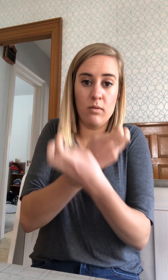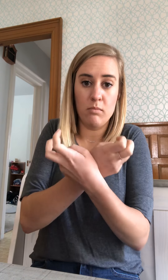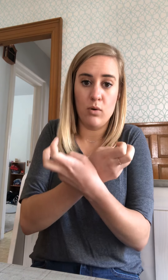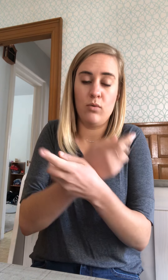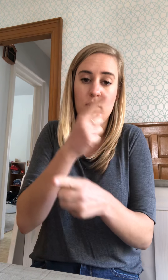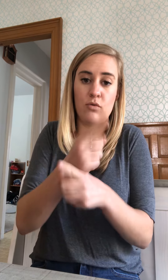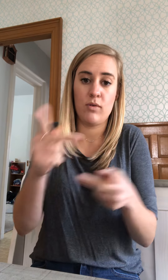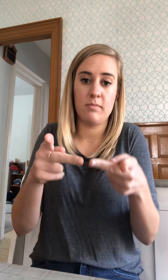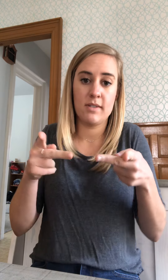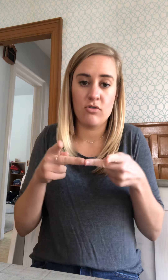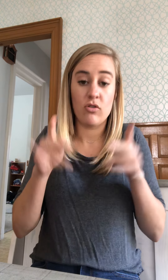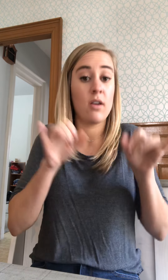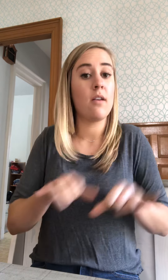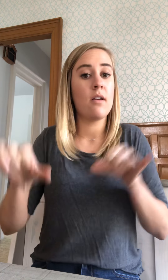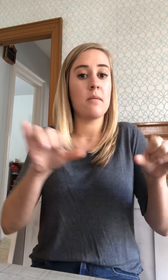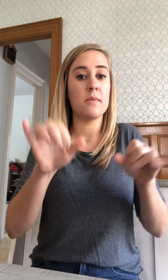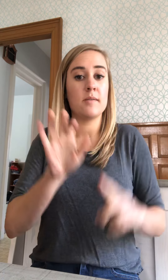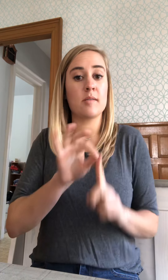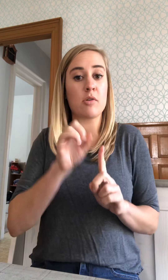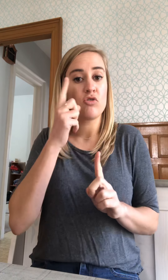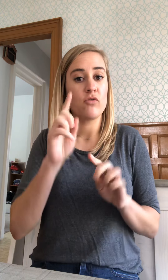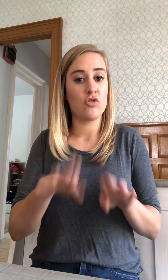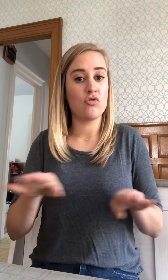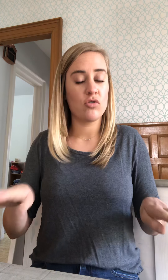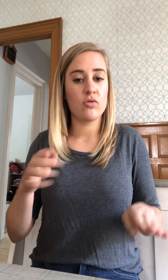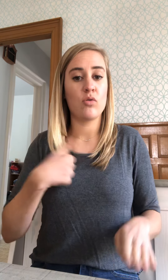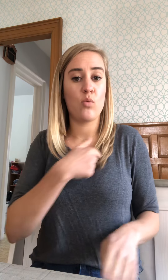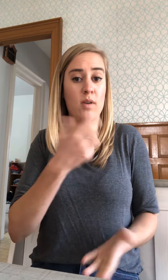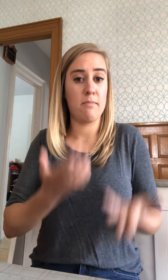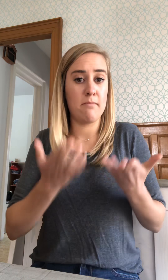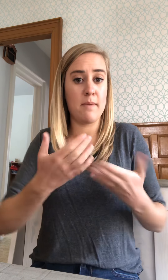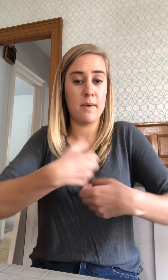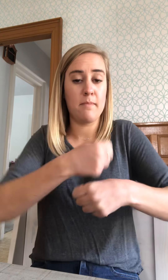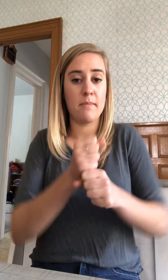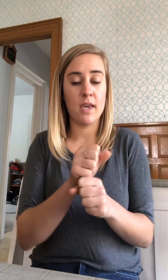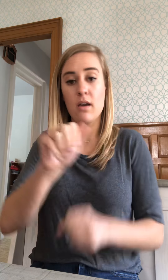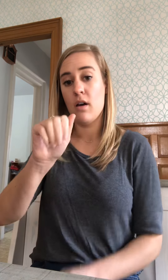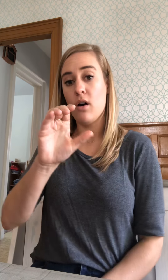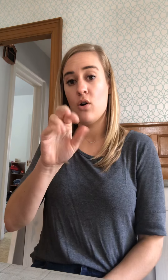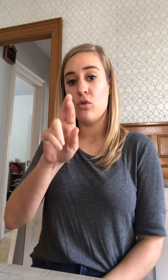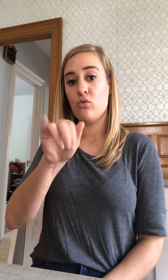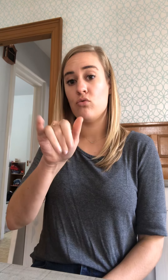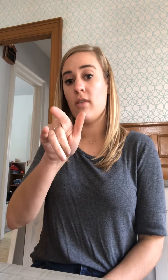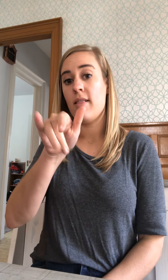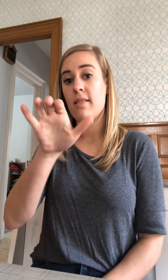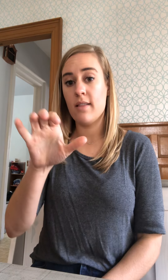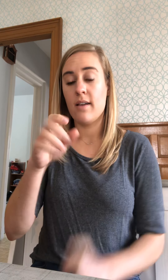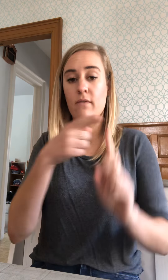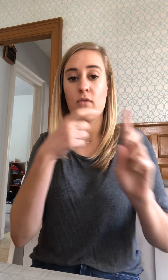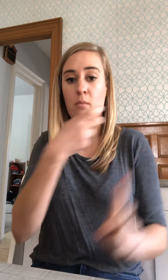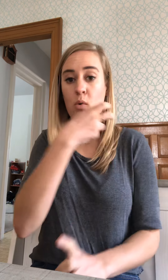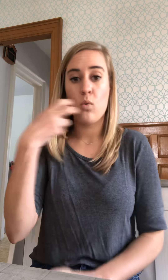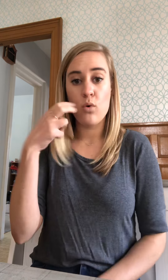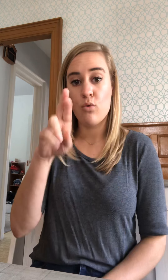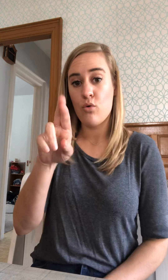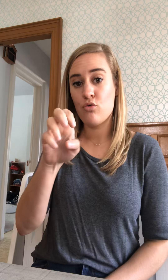and especially in children, we may fabricate acrylic splints out of orthodontic resin and put holes in those